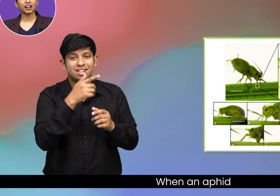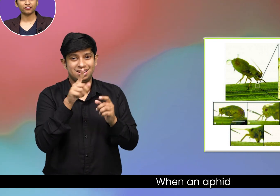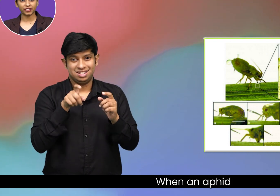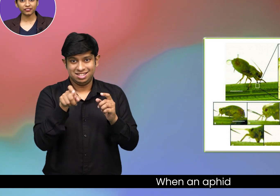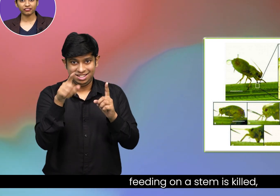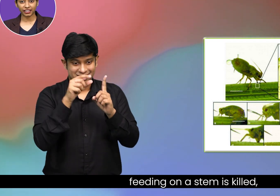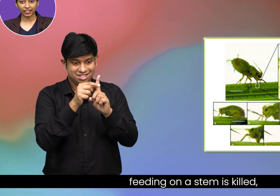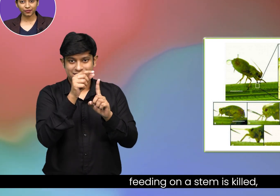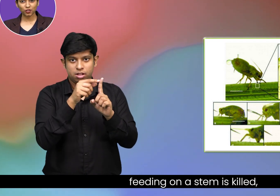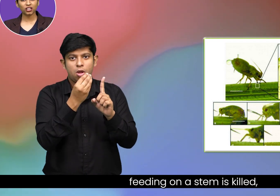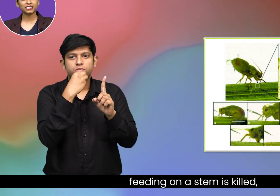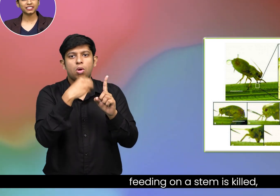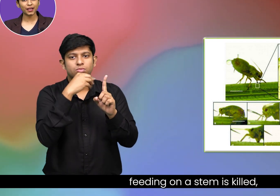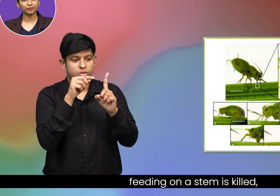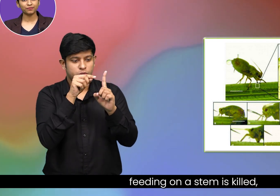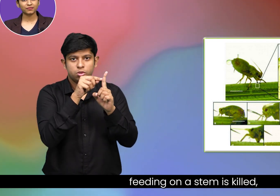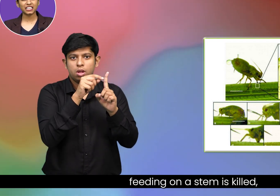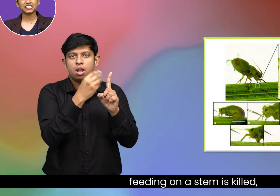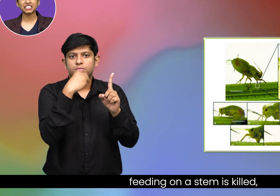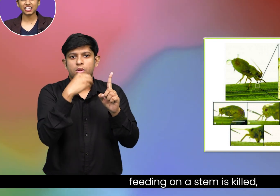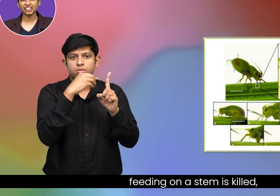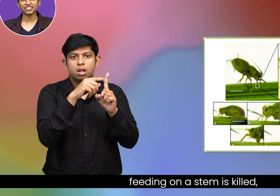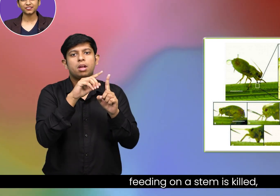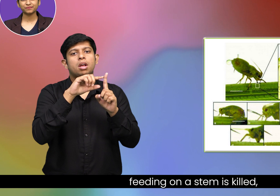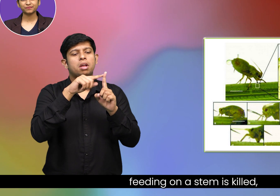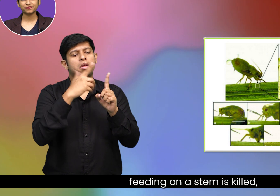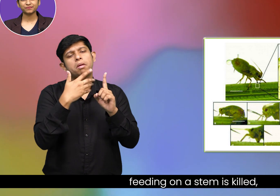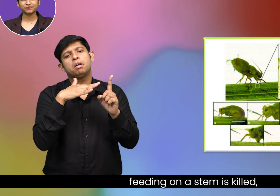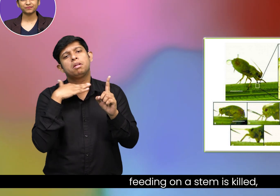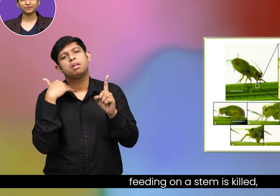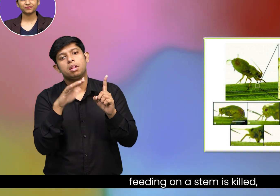When an aphid feeding on a stem is killed